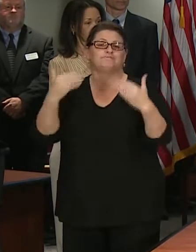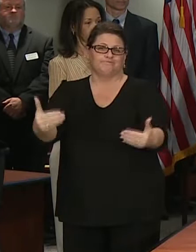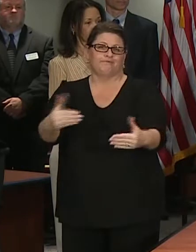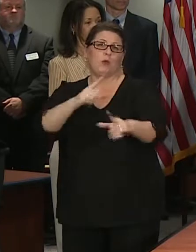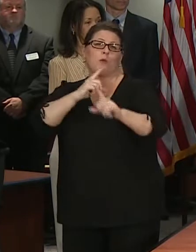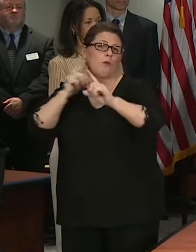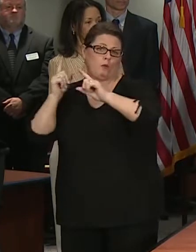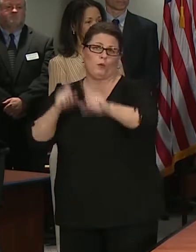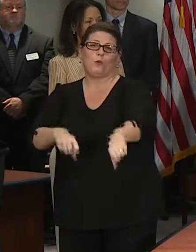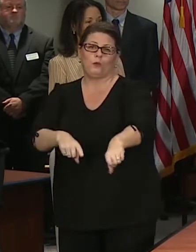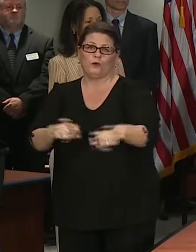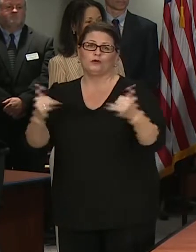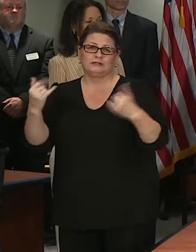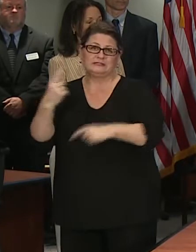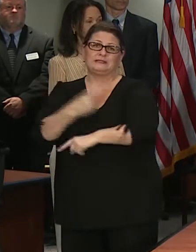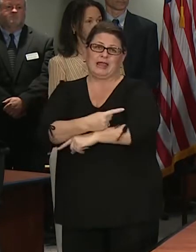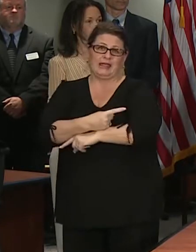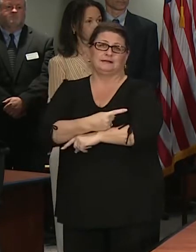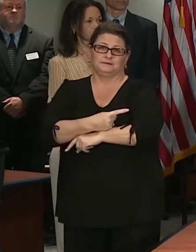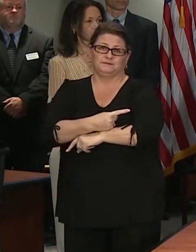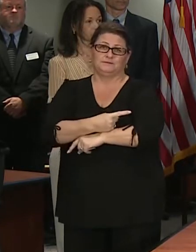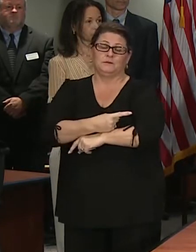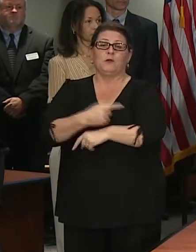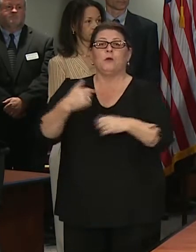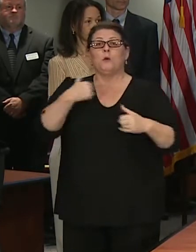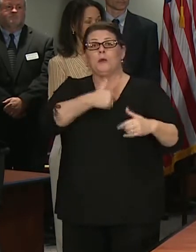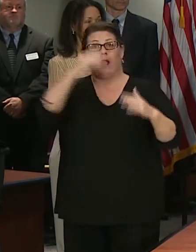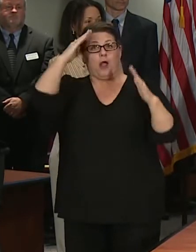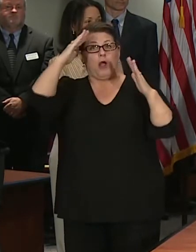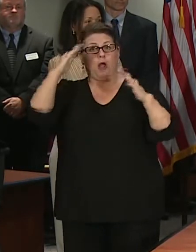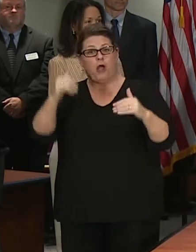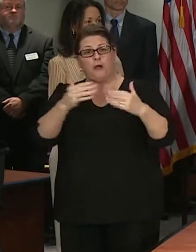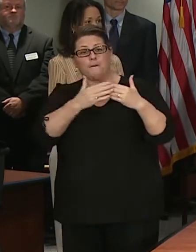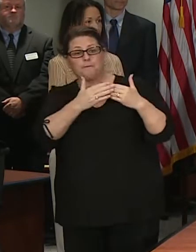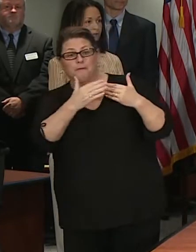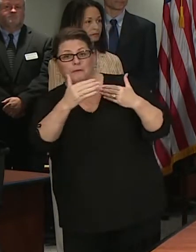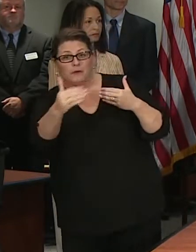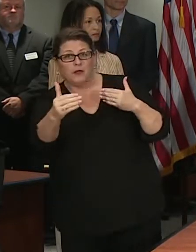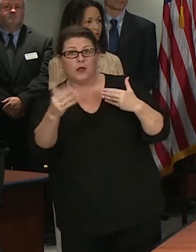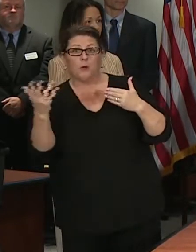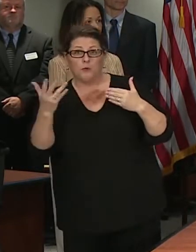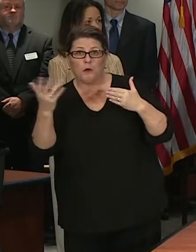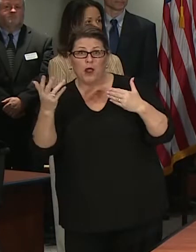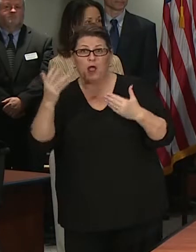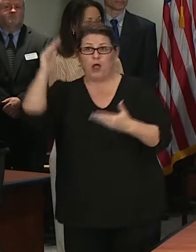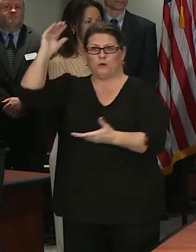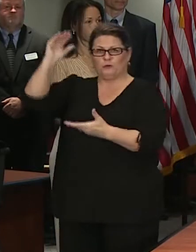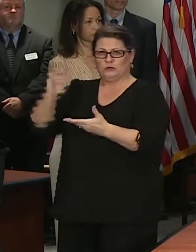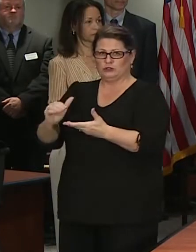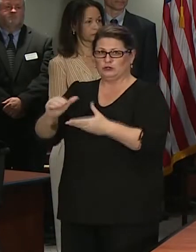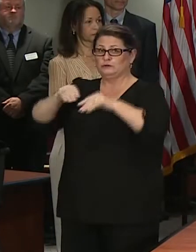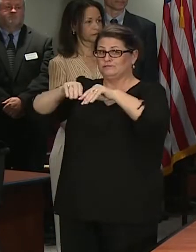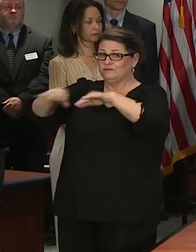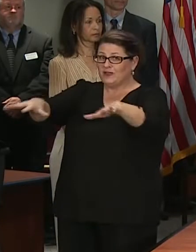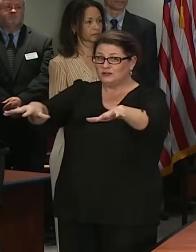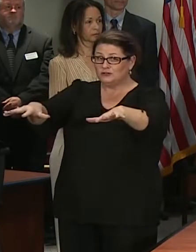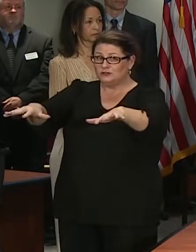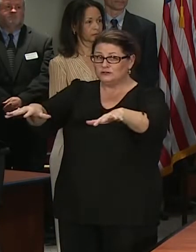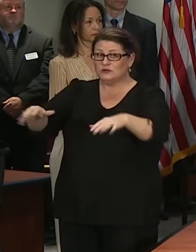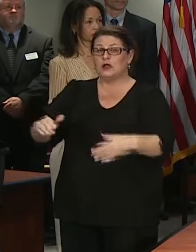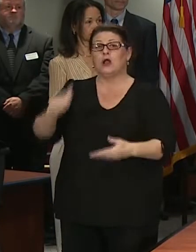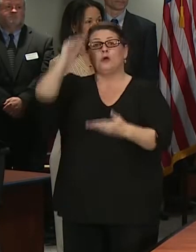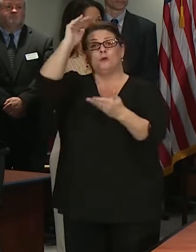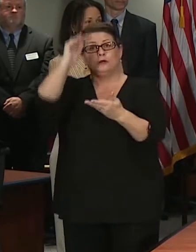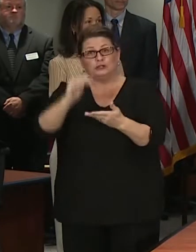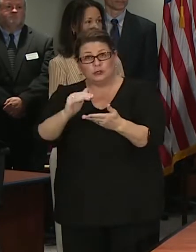order today will reduce the rising rate of infection and also reduce the rate of